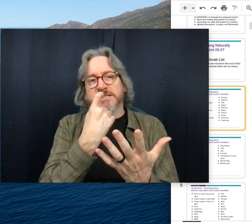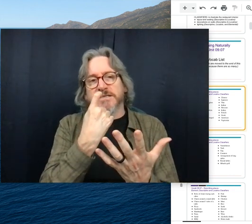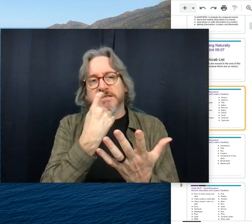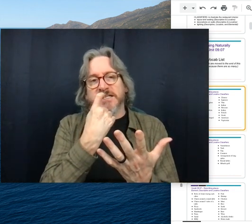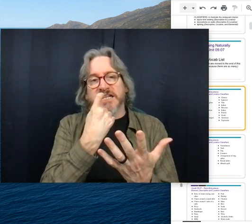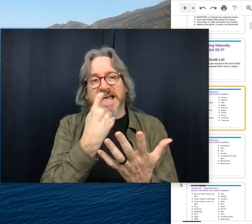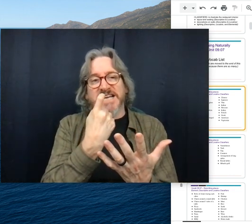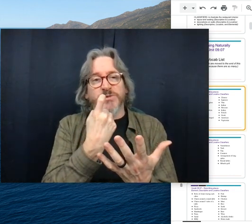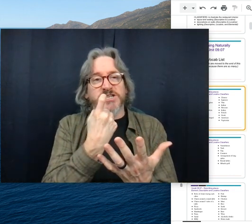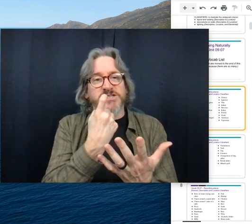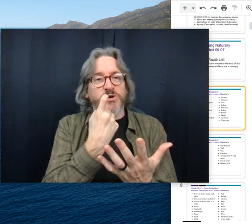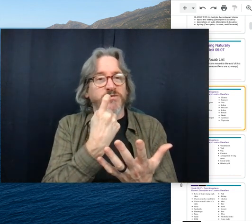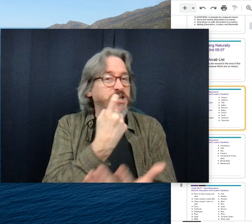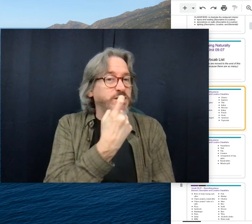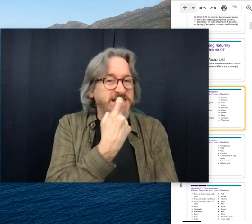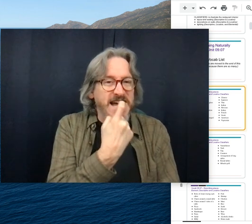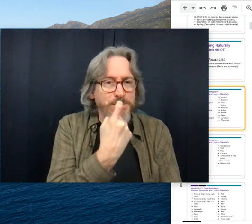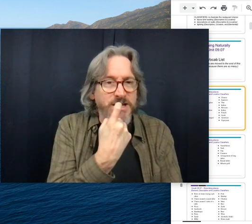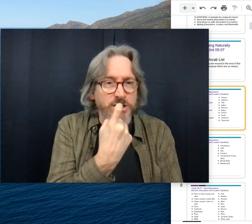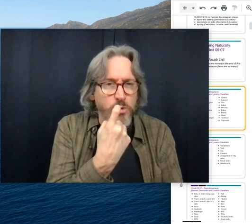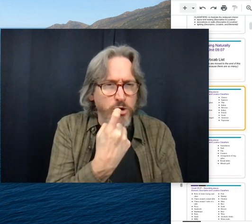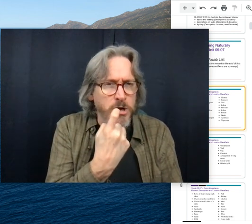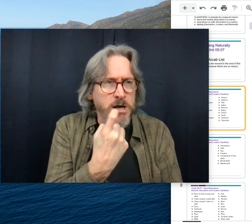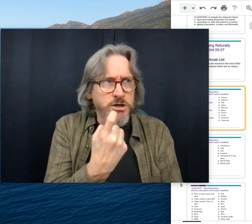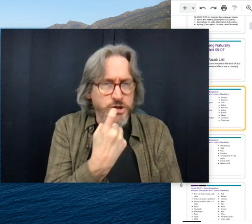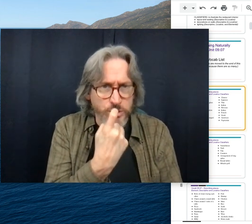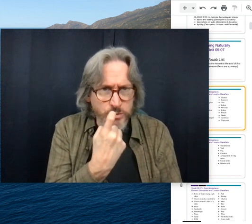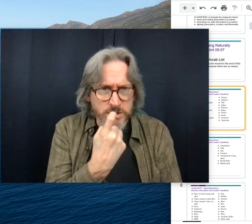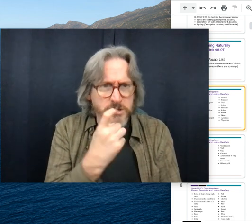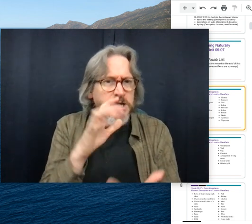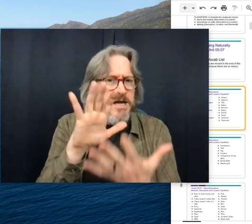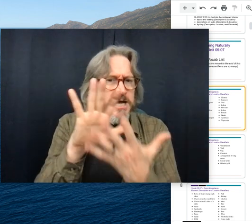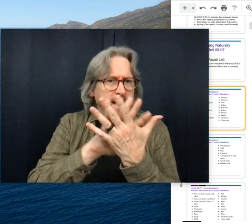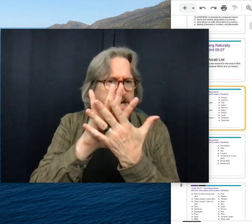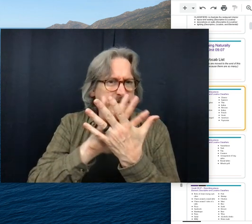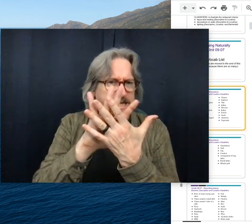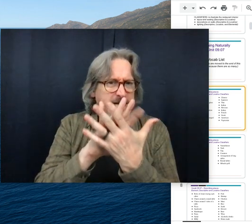sign glass, which is sort of like you're tapping your tooth.